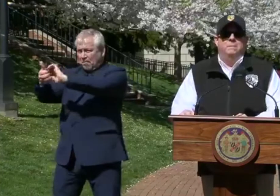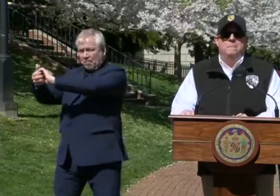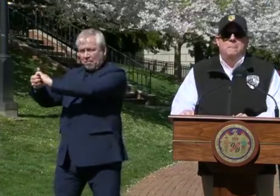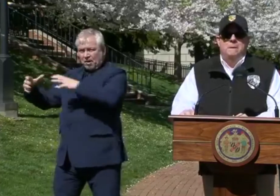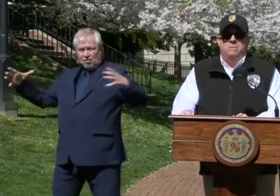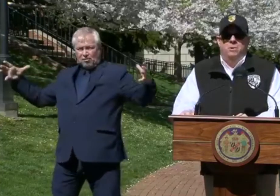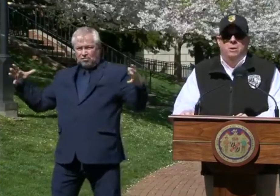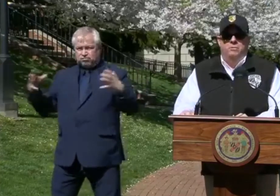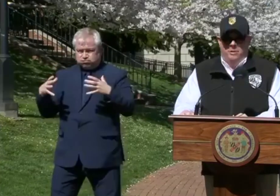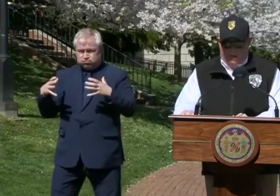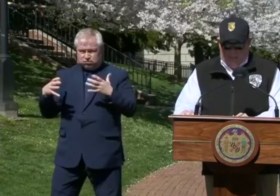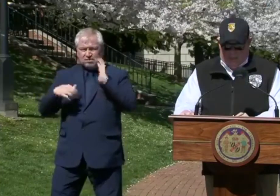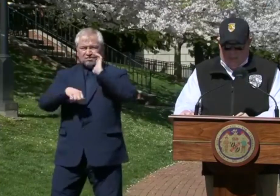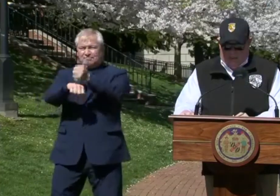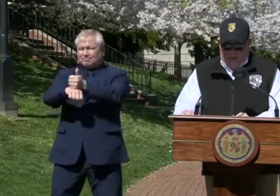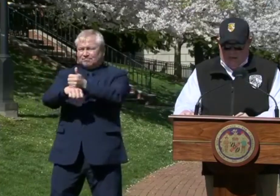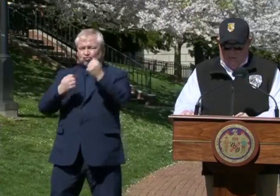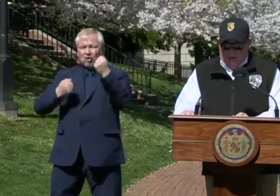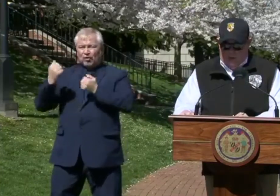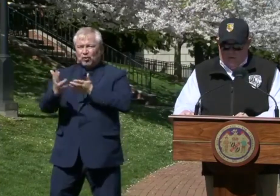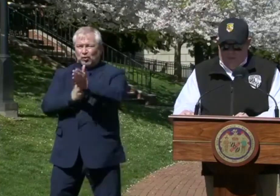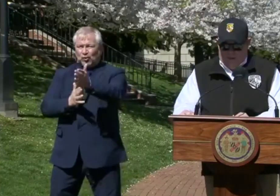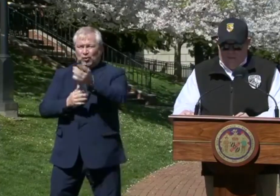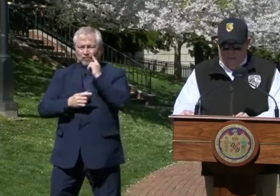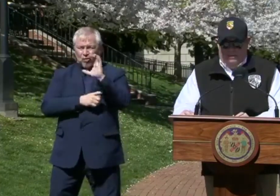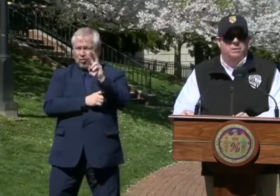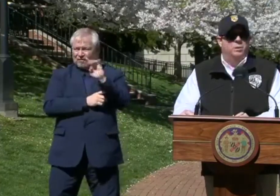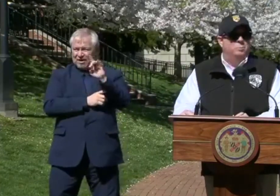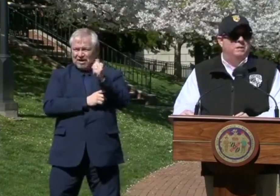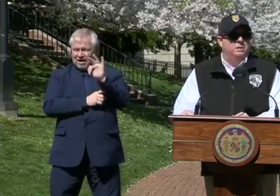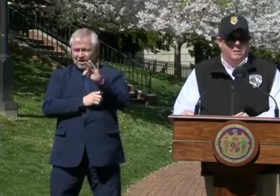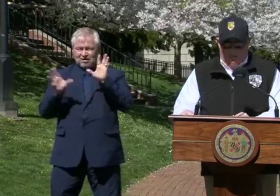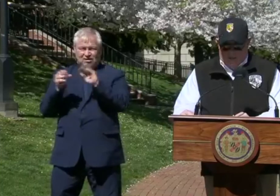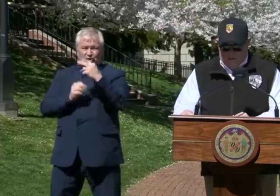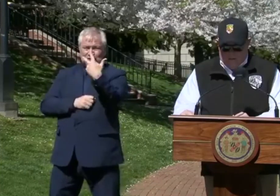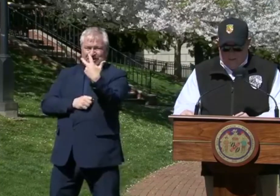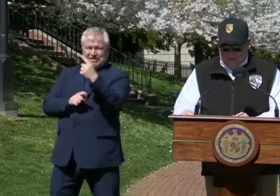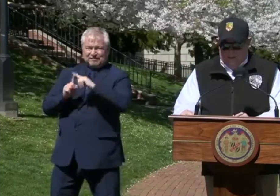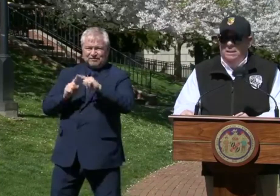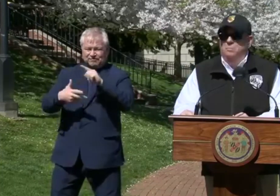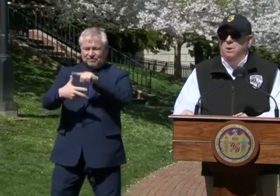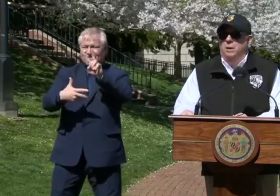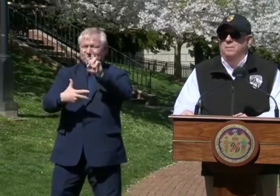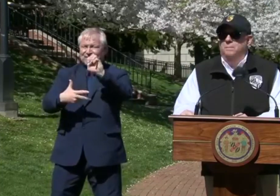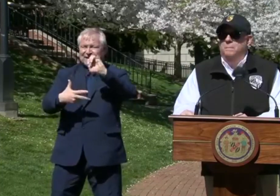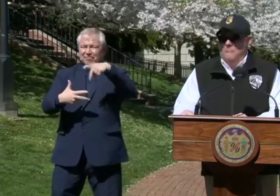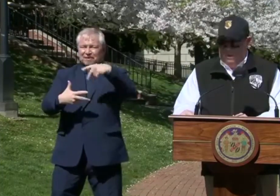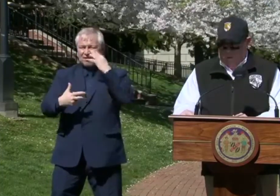testing for COVID-19 at three motor vehicle emissions inspection stations in Glen